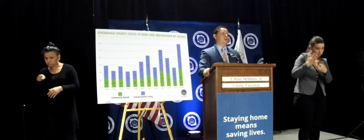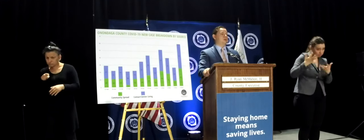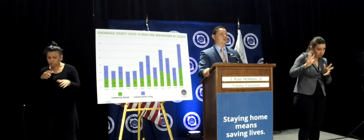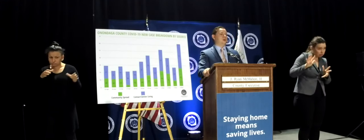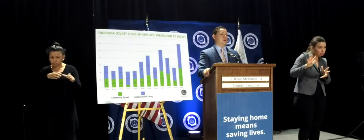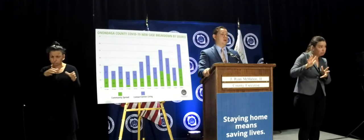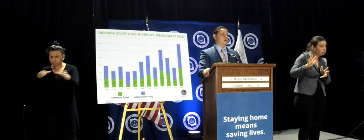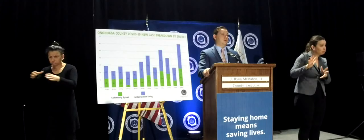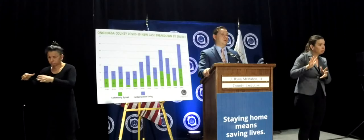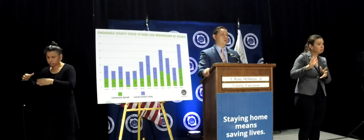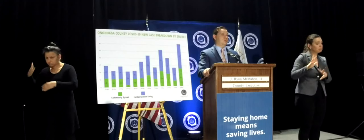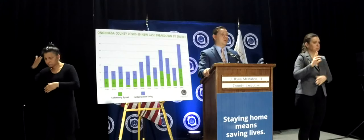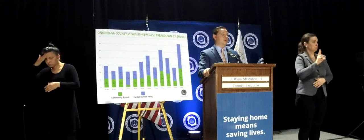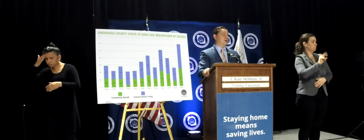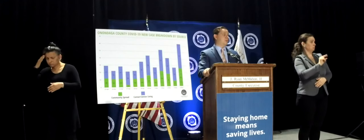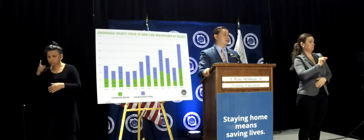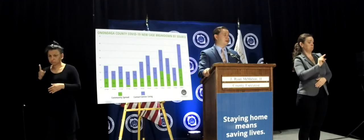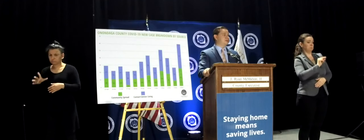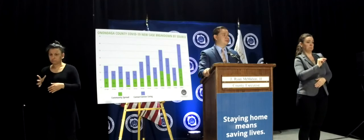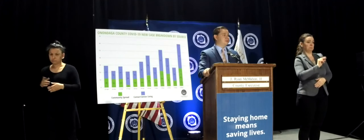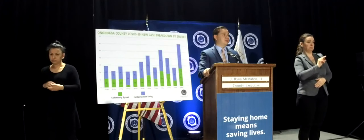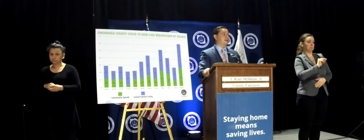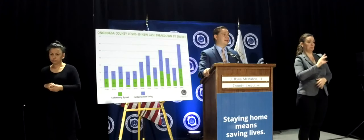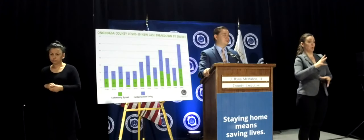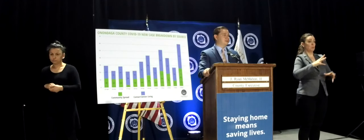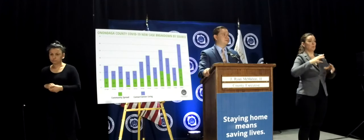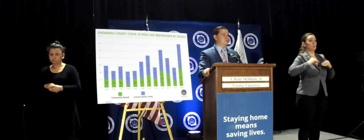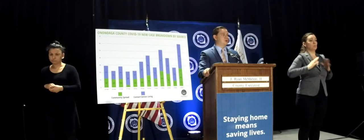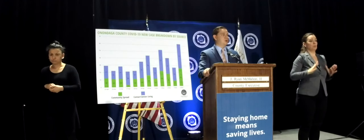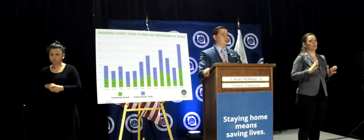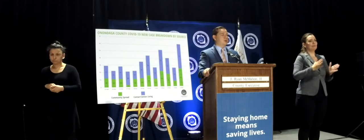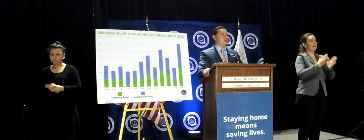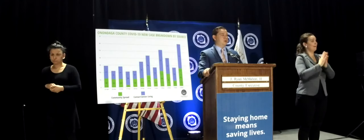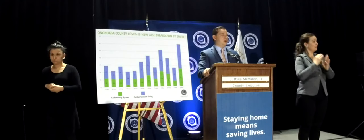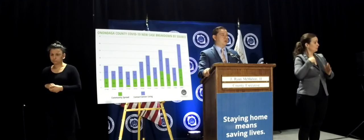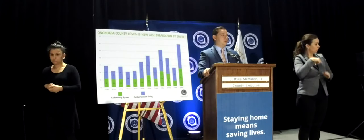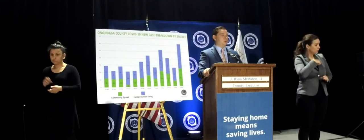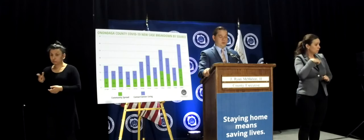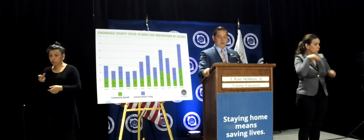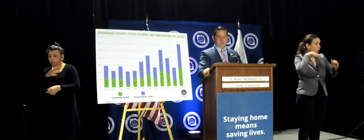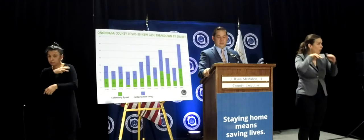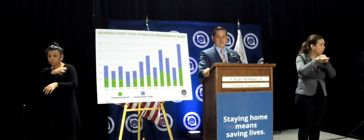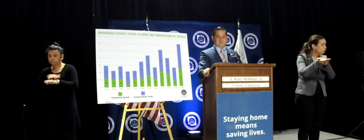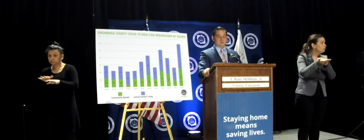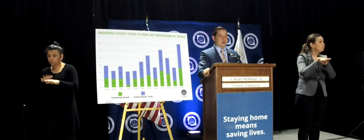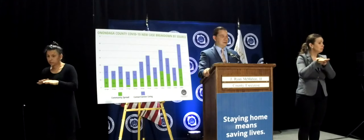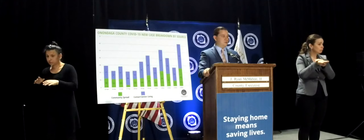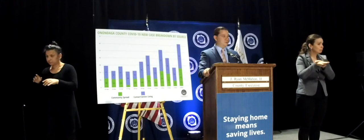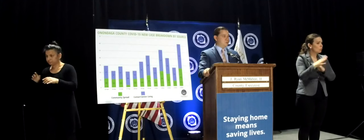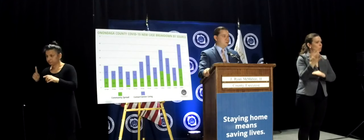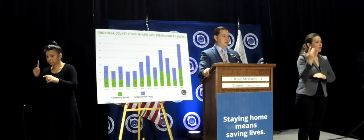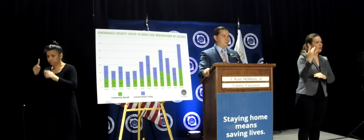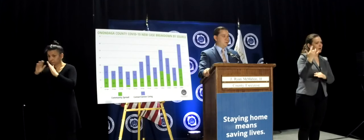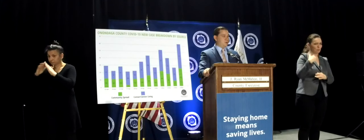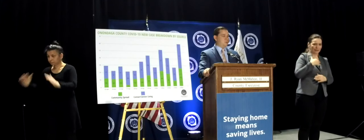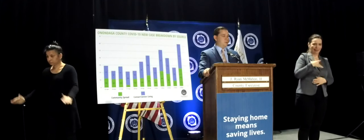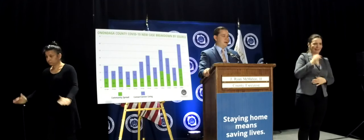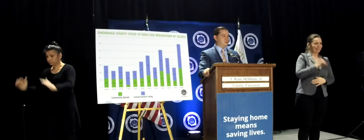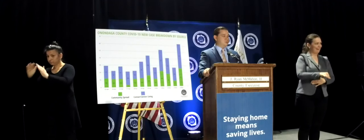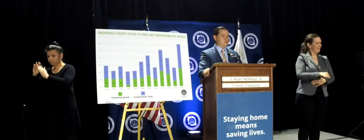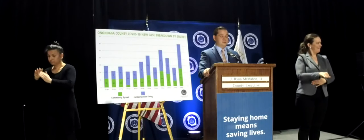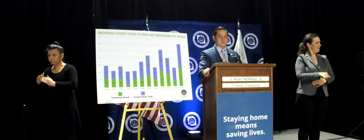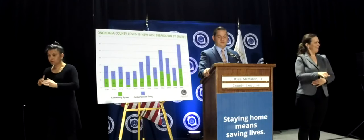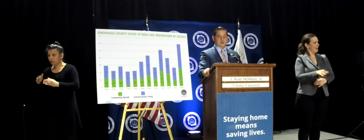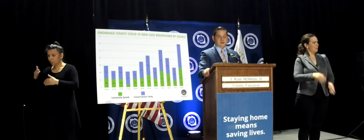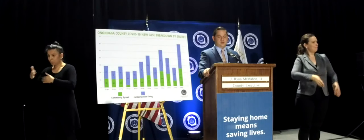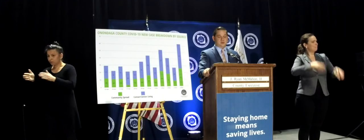What we like about that is that there's a lot of density. So we know there could be asymptomatic individuals there. There could be